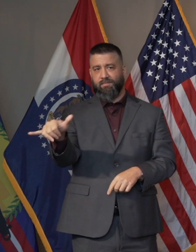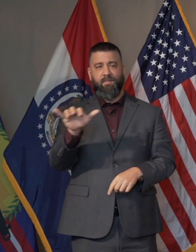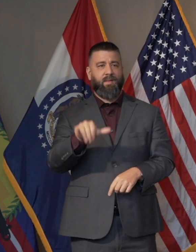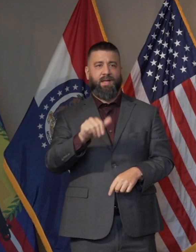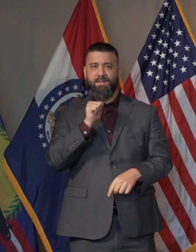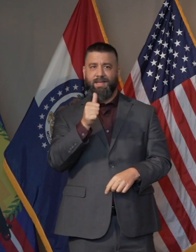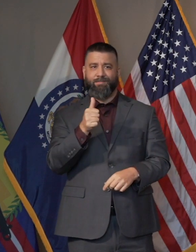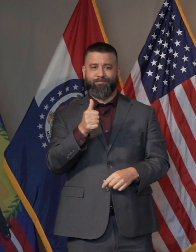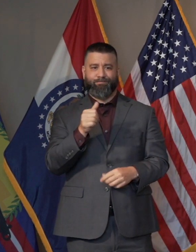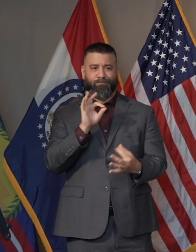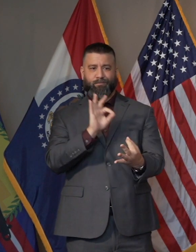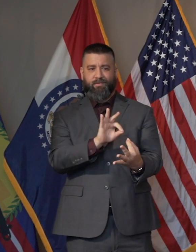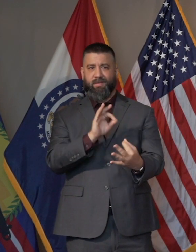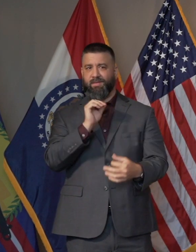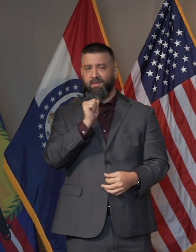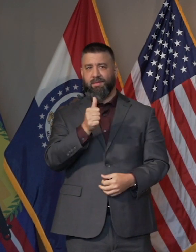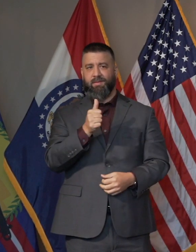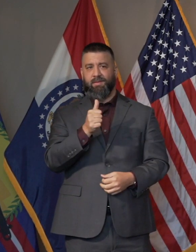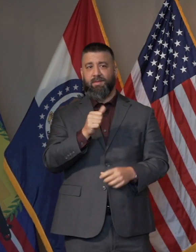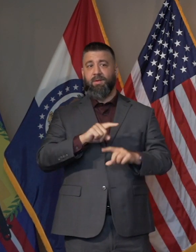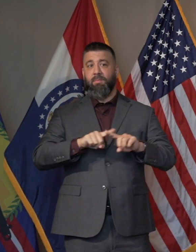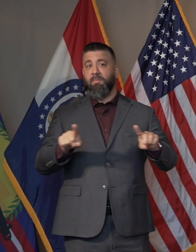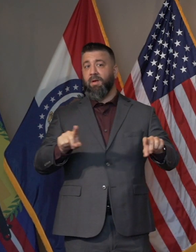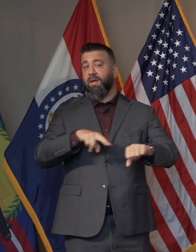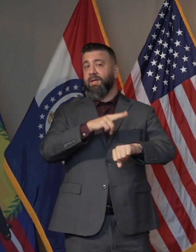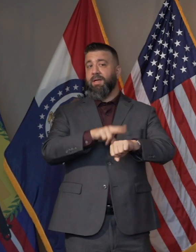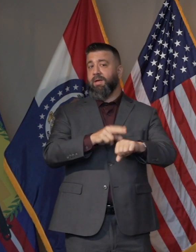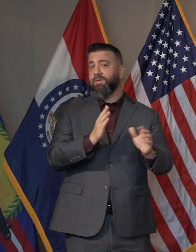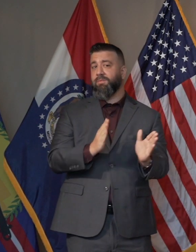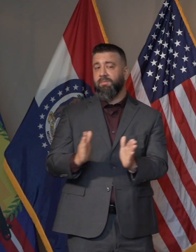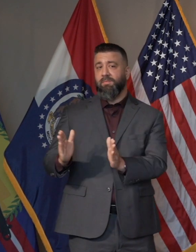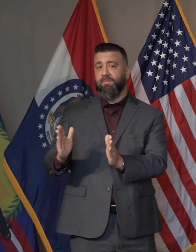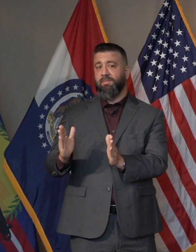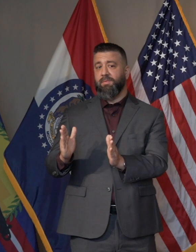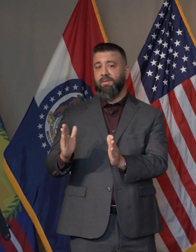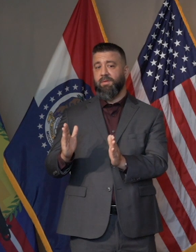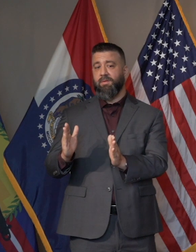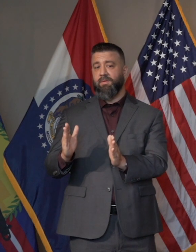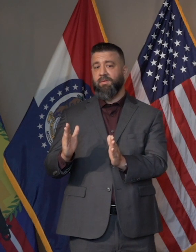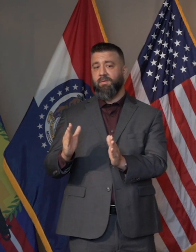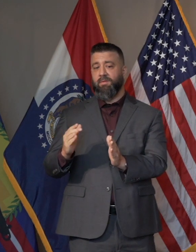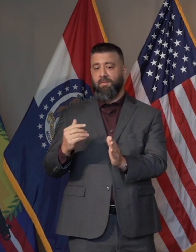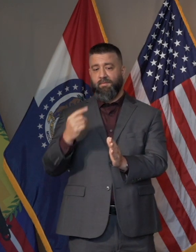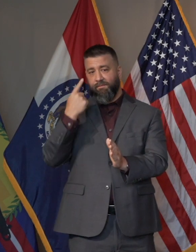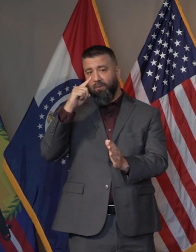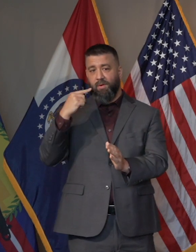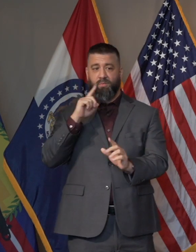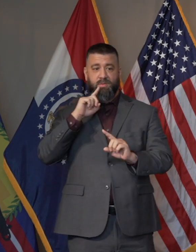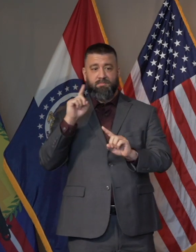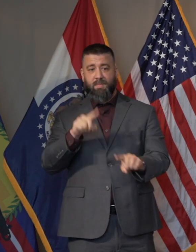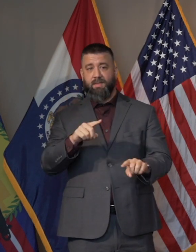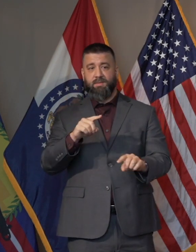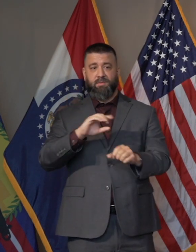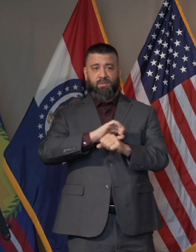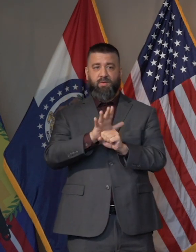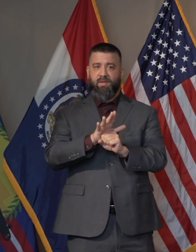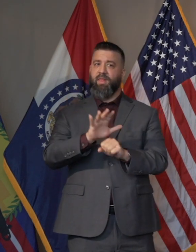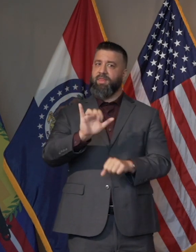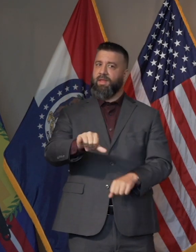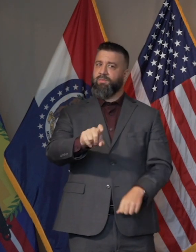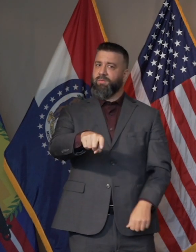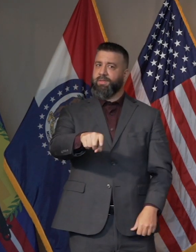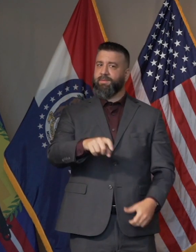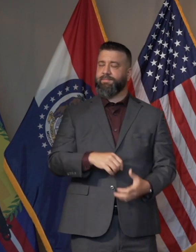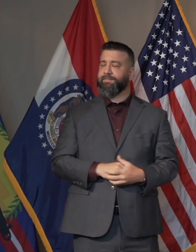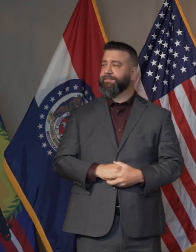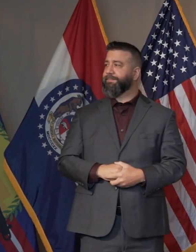is not optimal. But a national strategy on a response to COVID is what we need. Dr. Page,